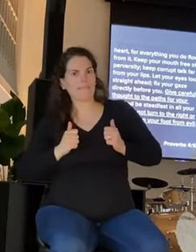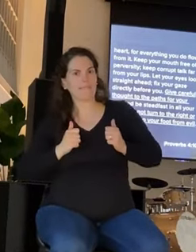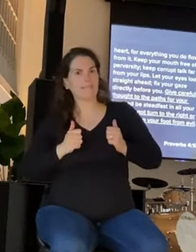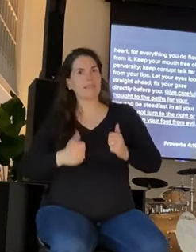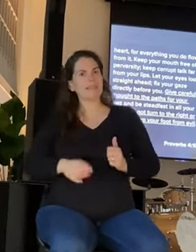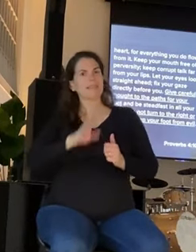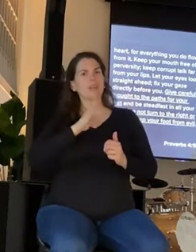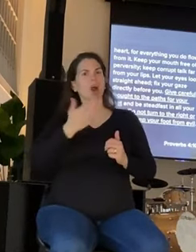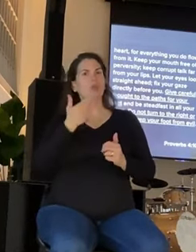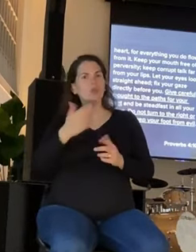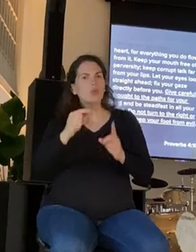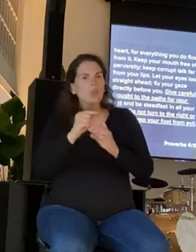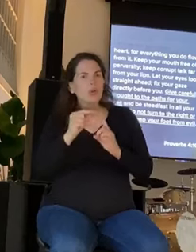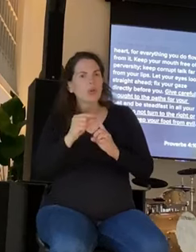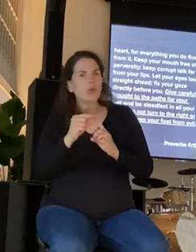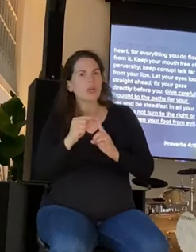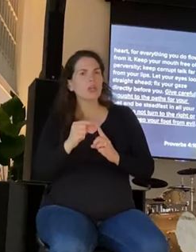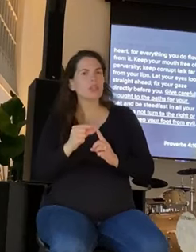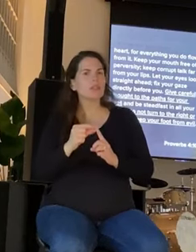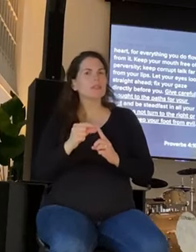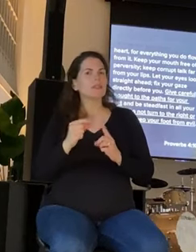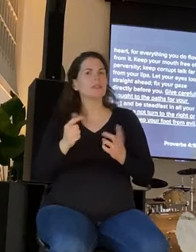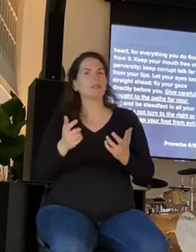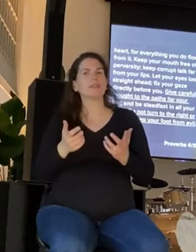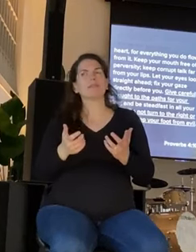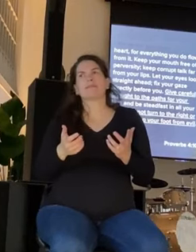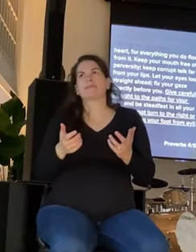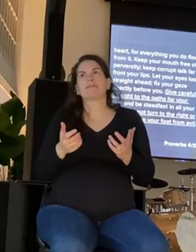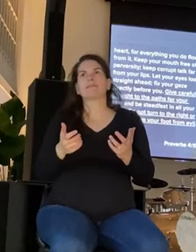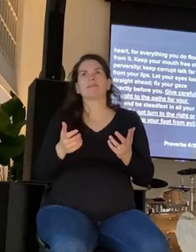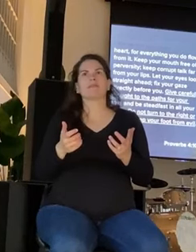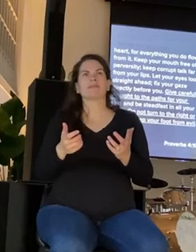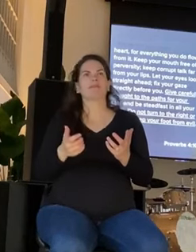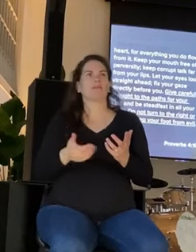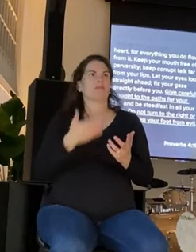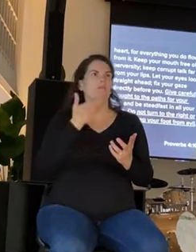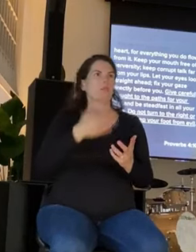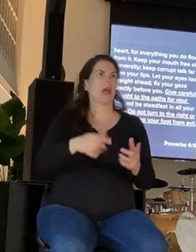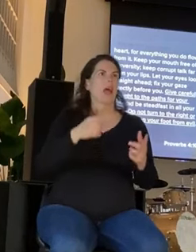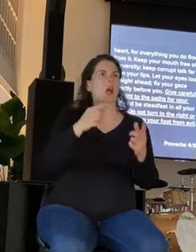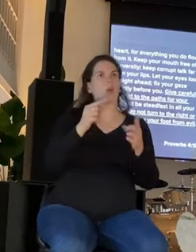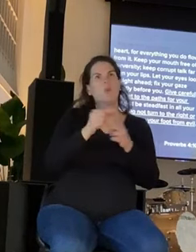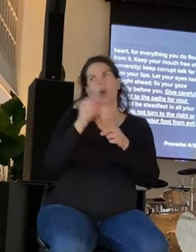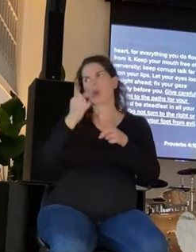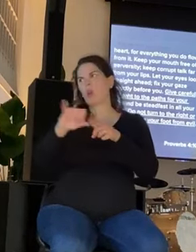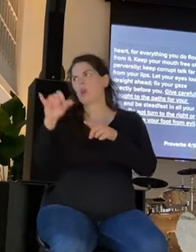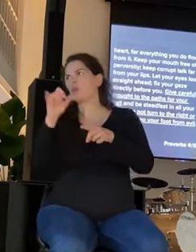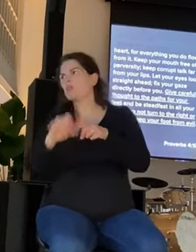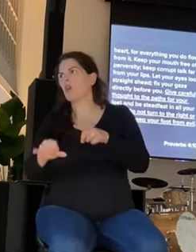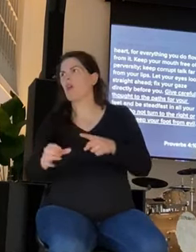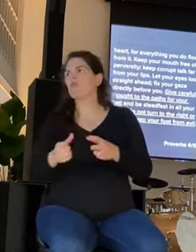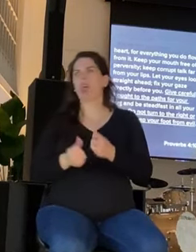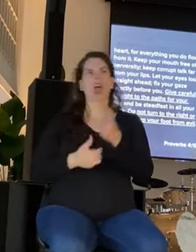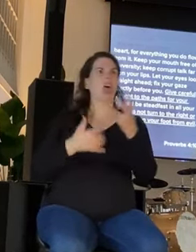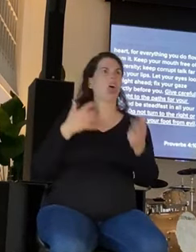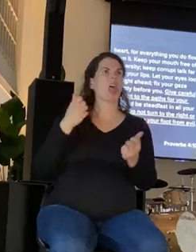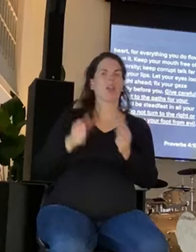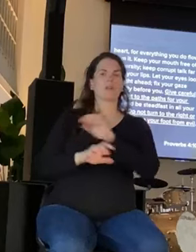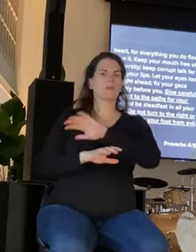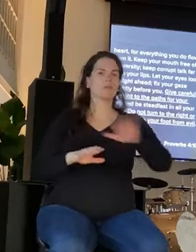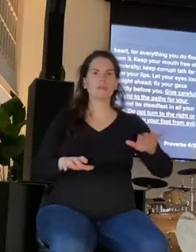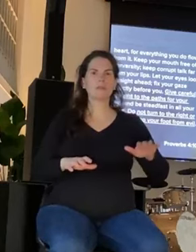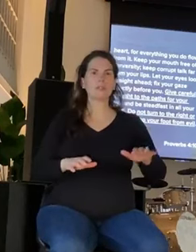perversity. Keep corrupt talk far from your lips. Let your eyes look straight